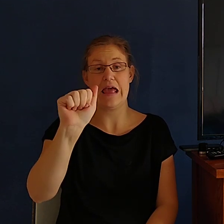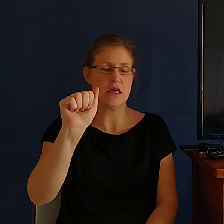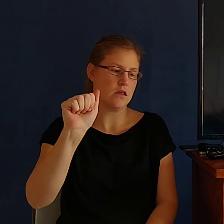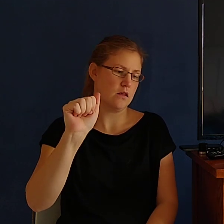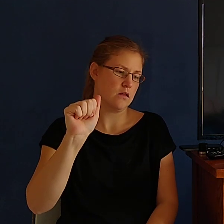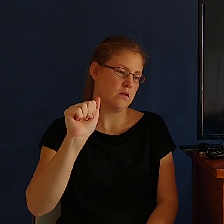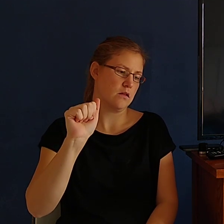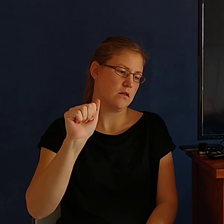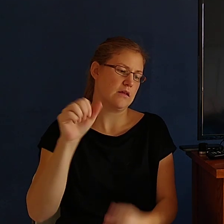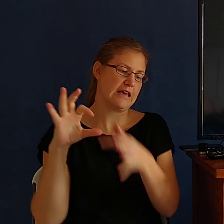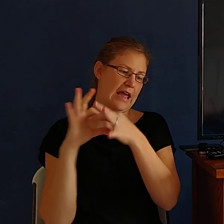connected to B,